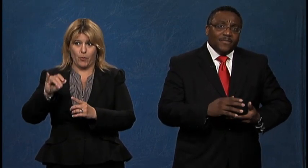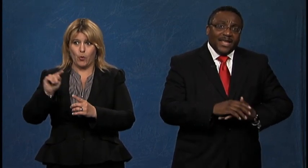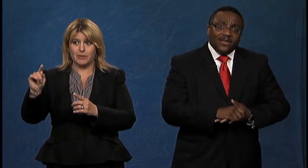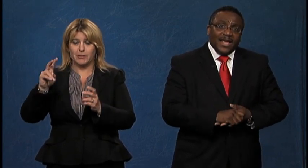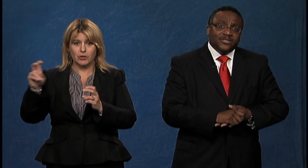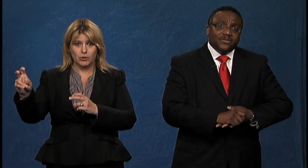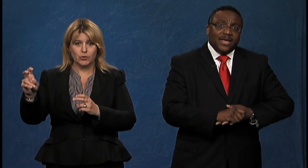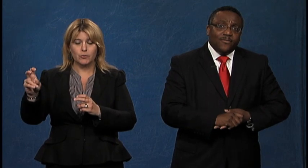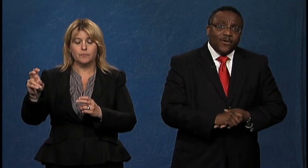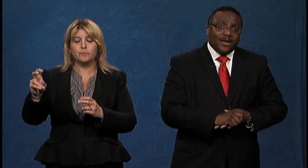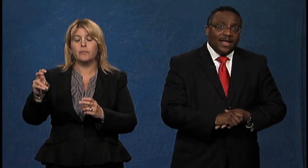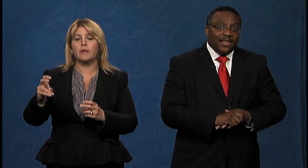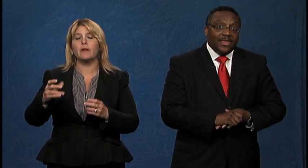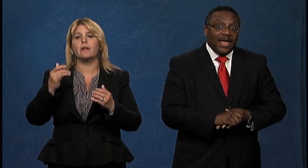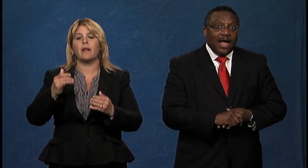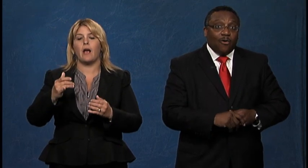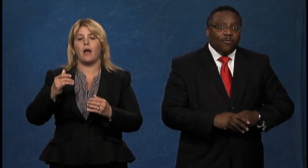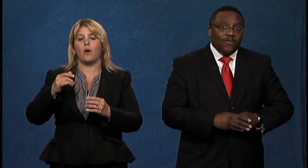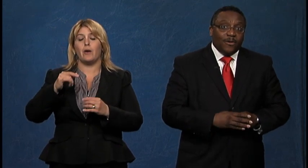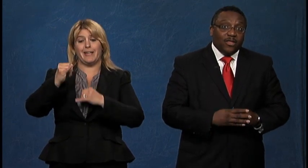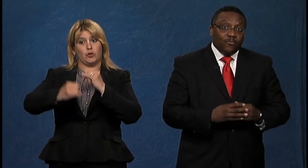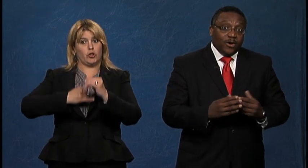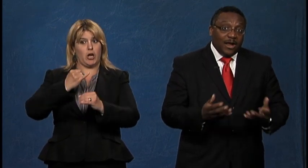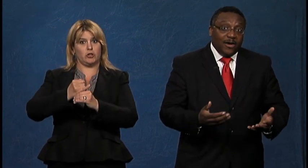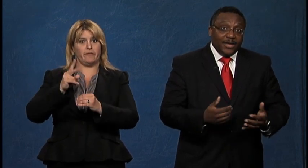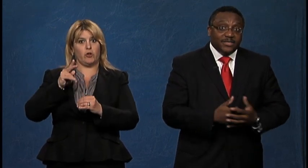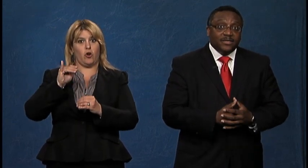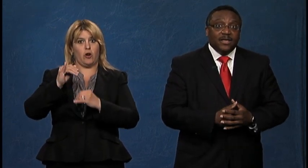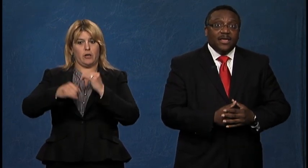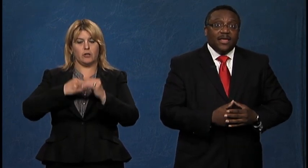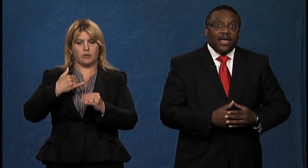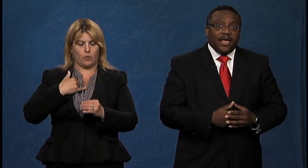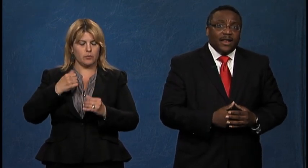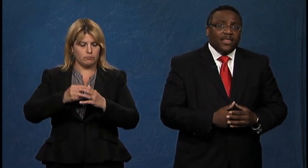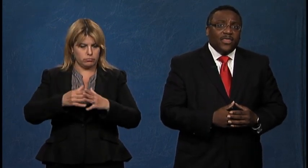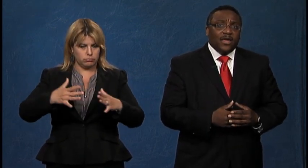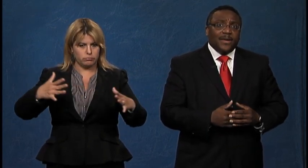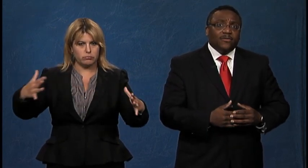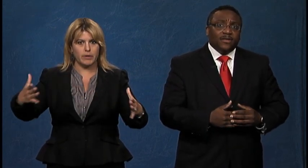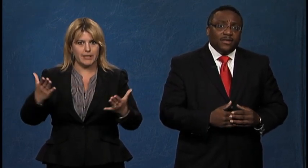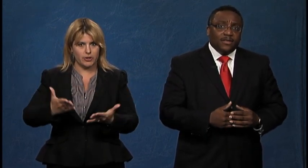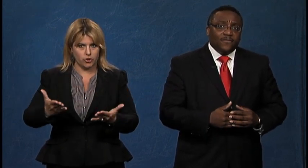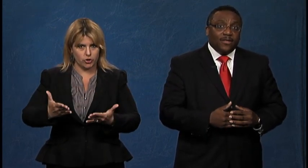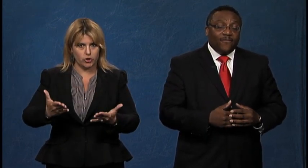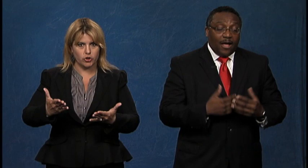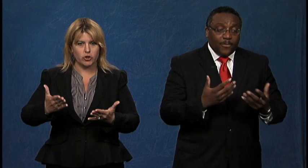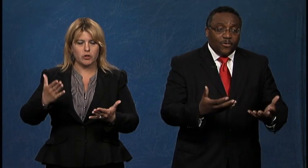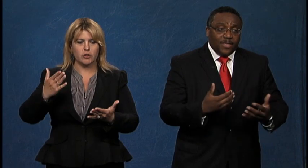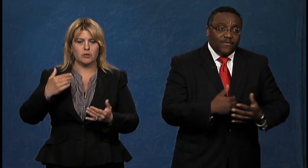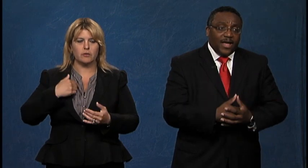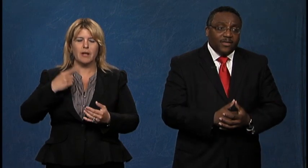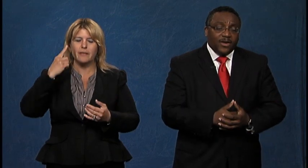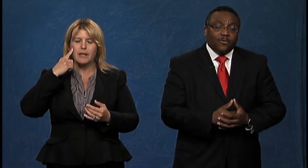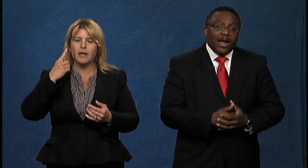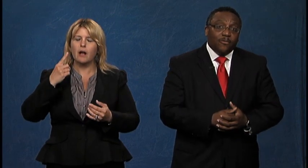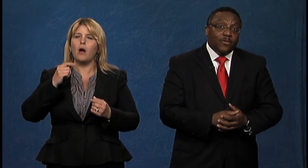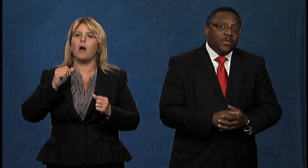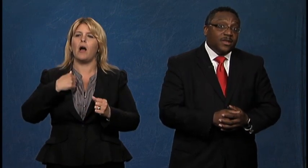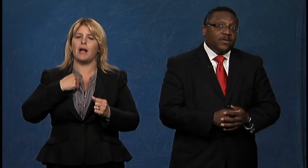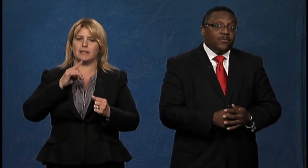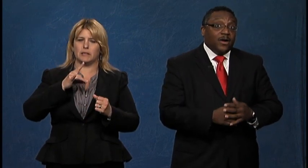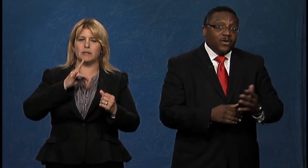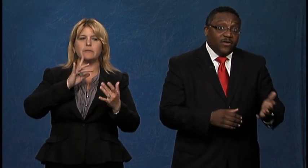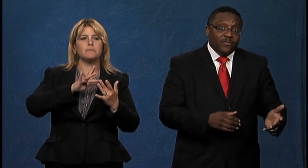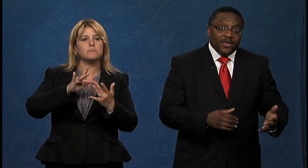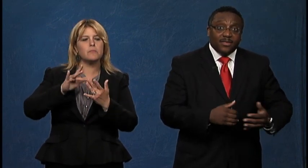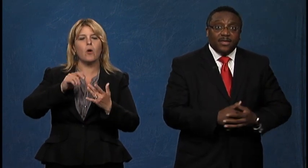VRI from an international standpoint, I see how VRI is growing in our nation, and I think about the opportunities I've had to interact with